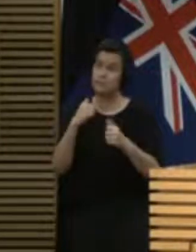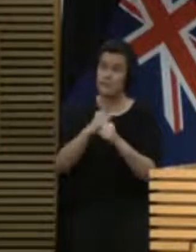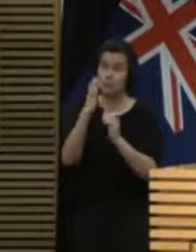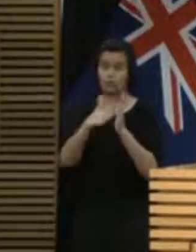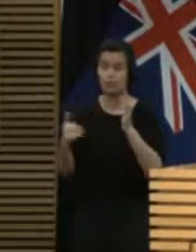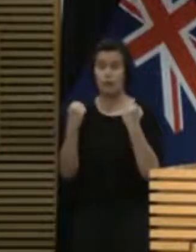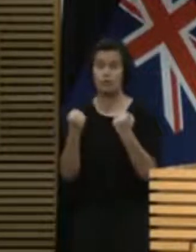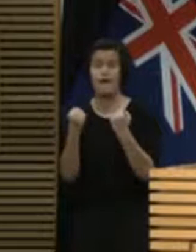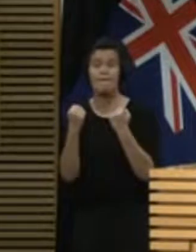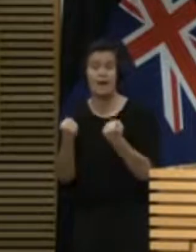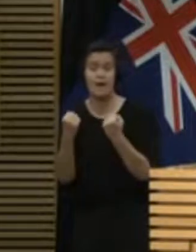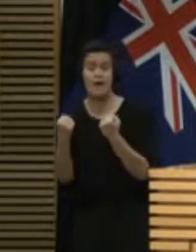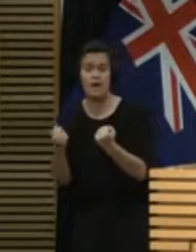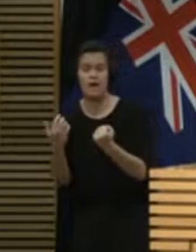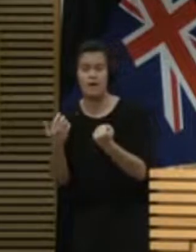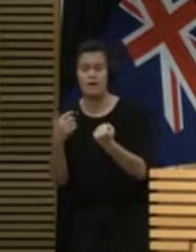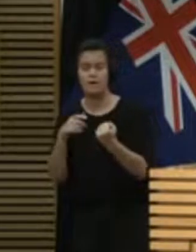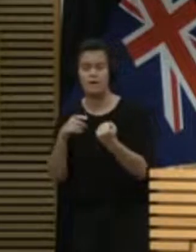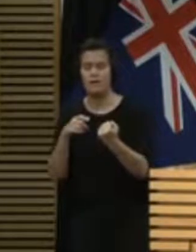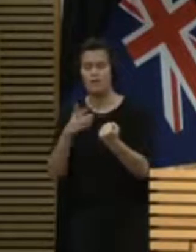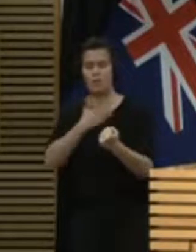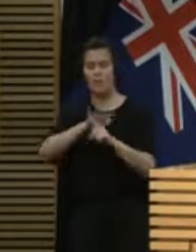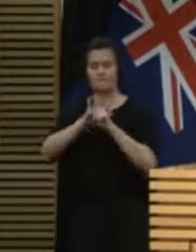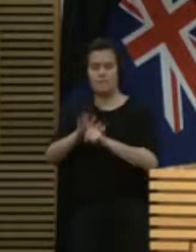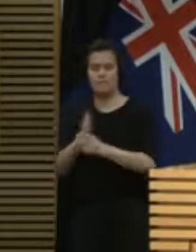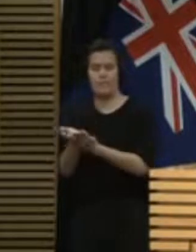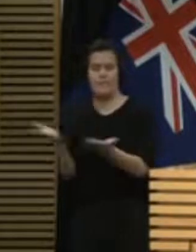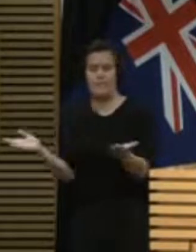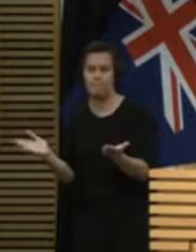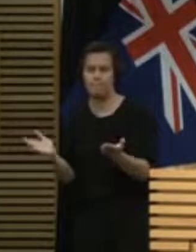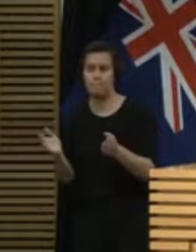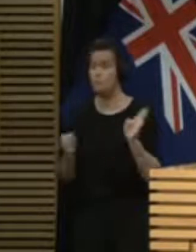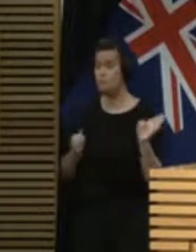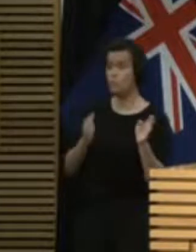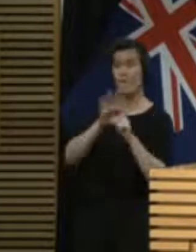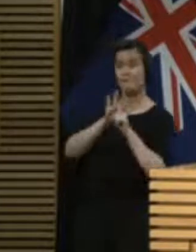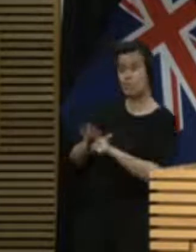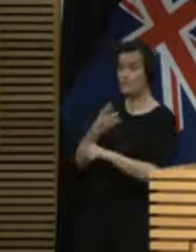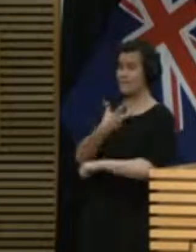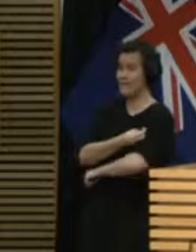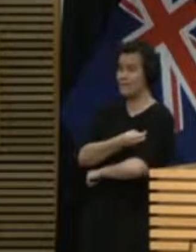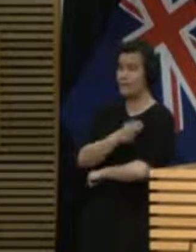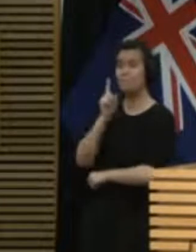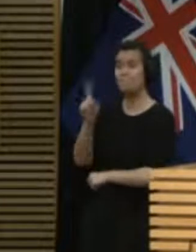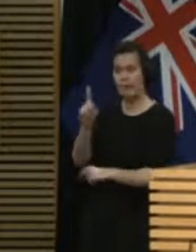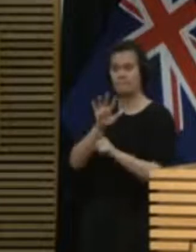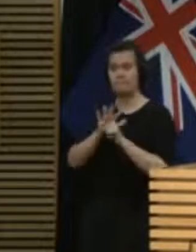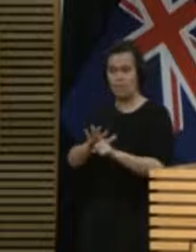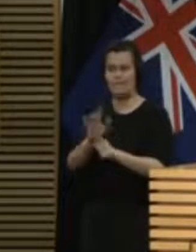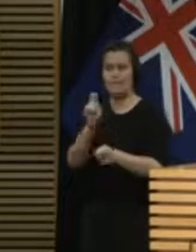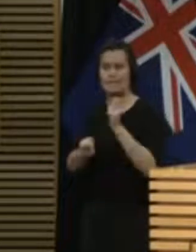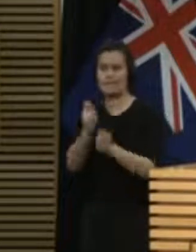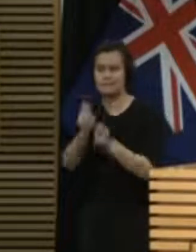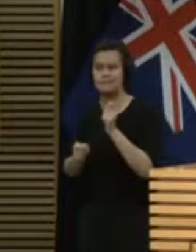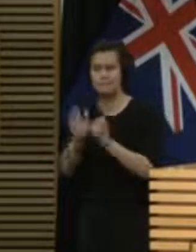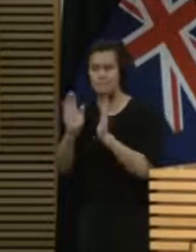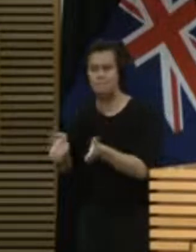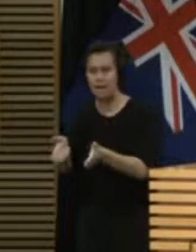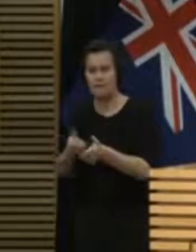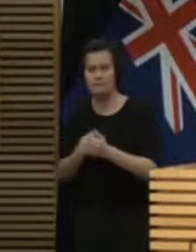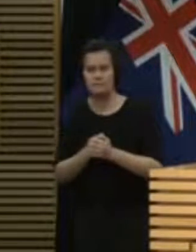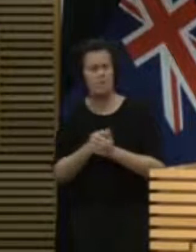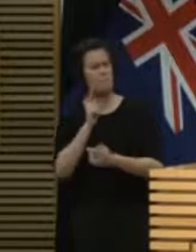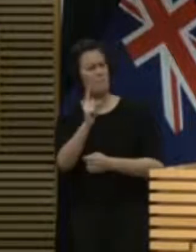had the ability to travel the length of the country. But tested. Why is there such a drive now to mandate when you have